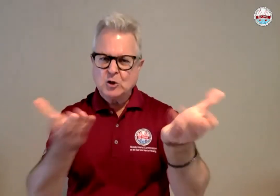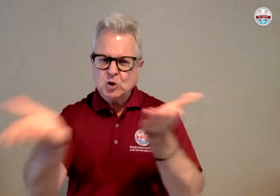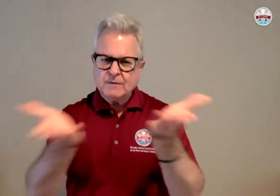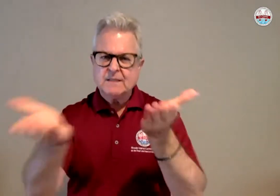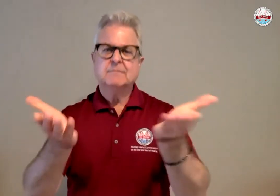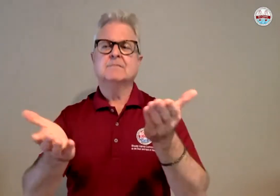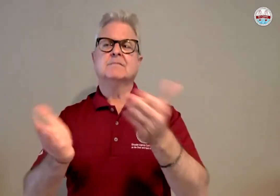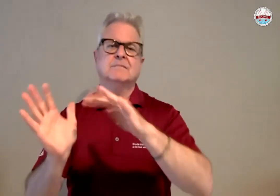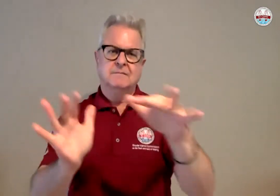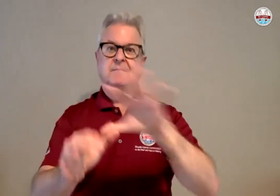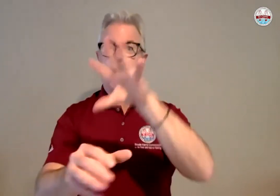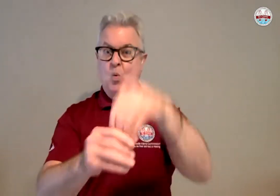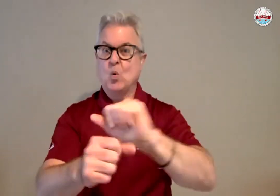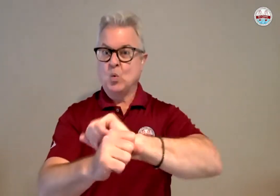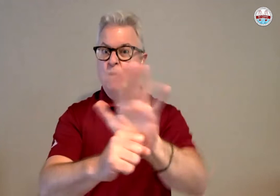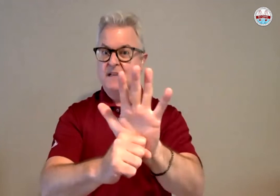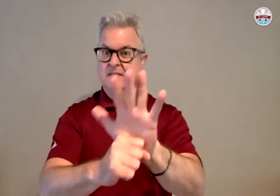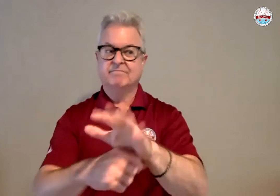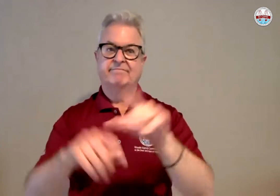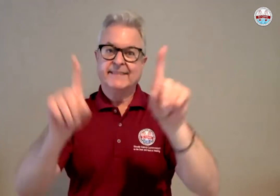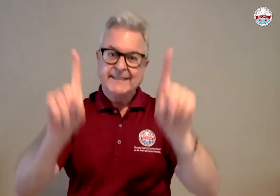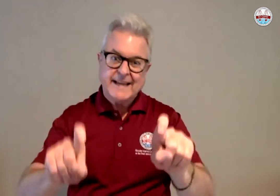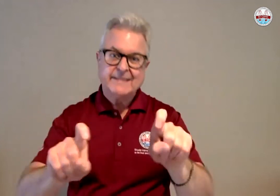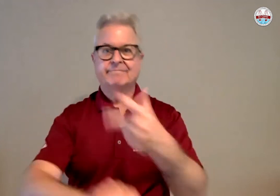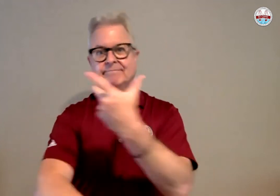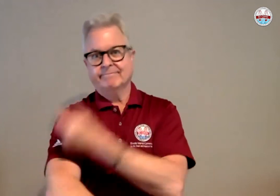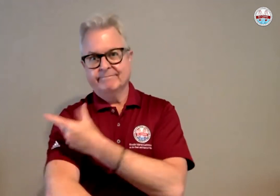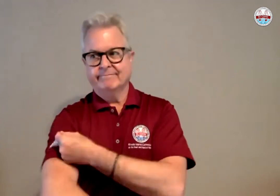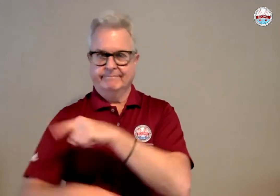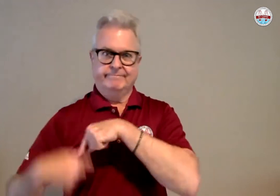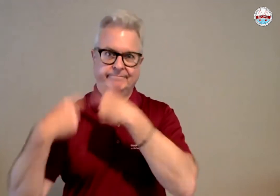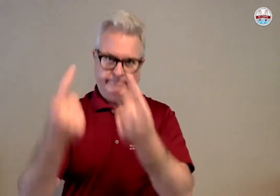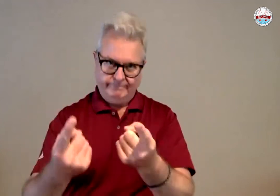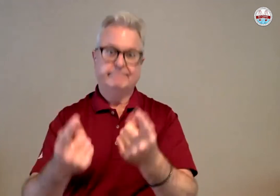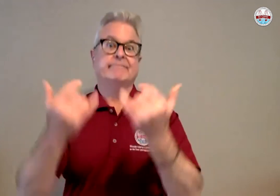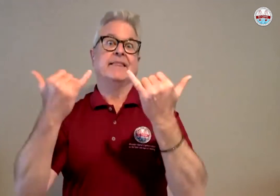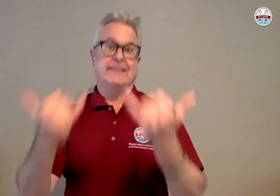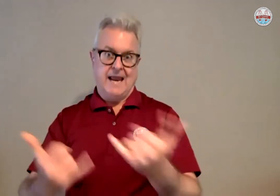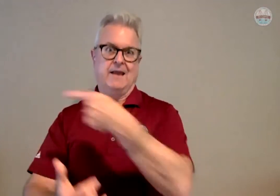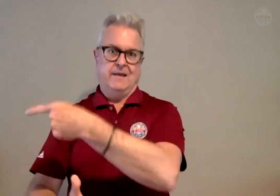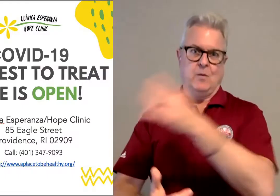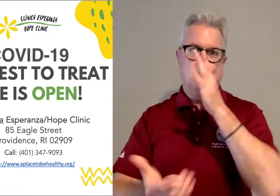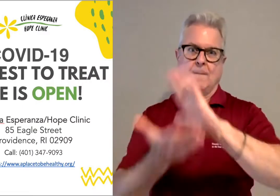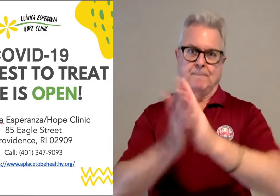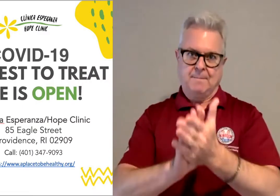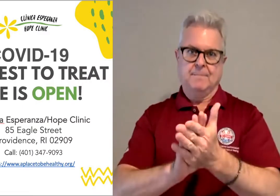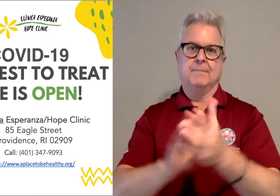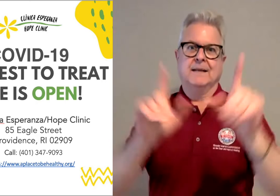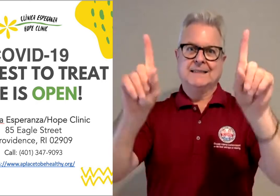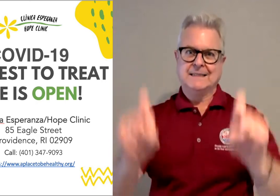They provide health services and so forth. And they've also been treating COVID-19 testing and medication and so forth. They